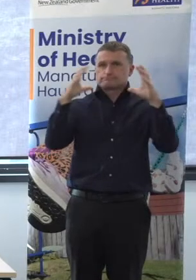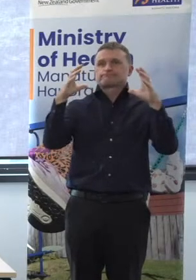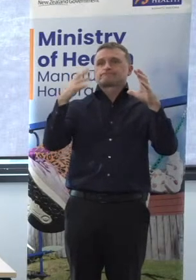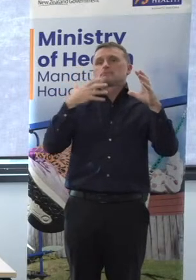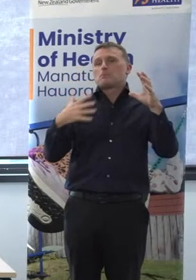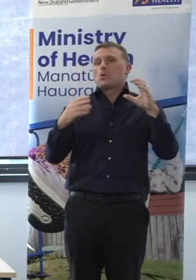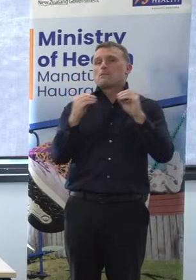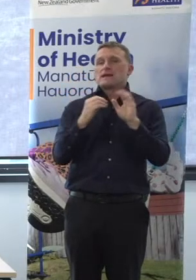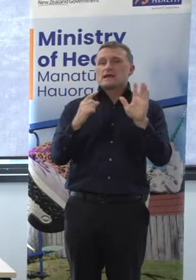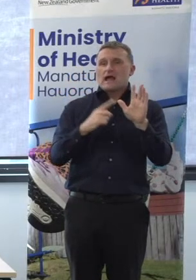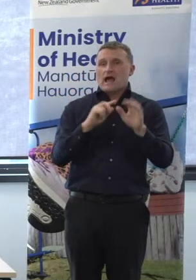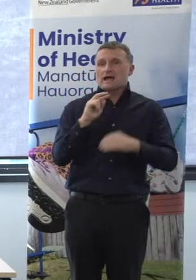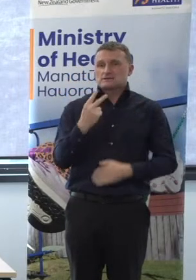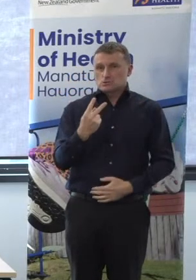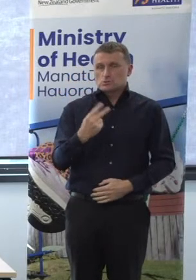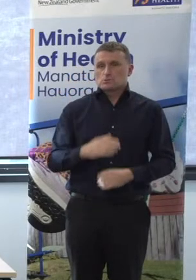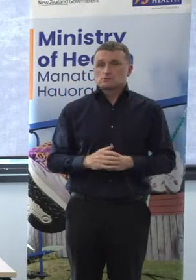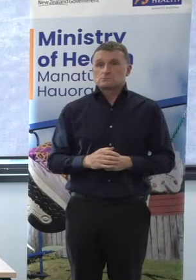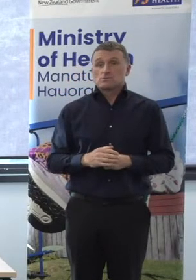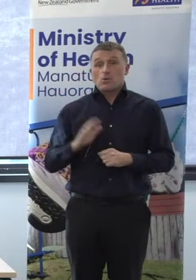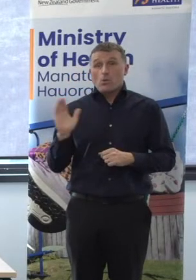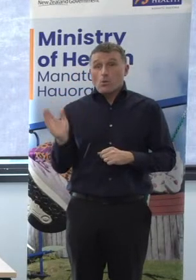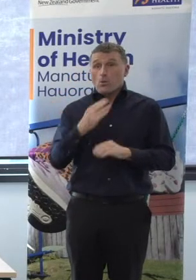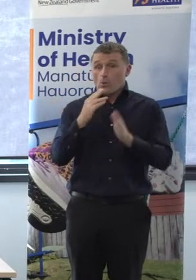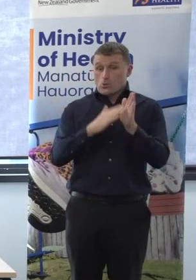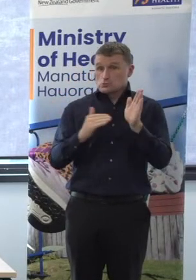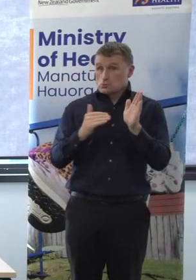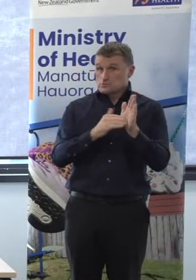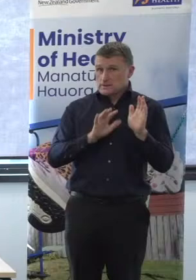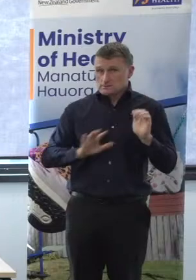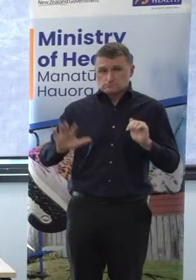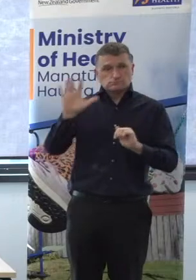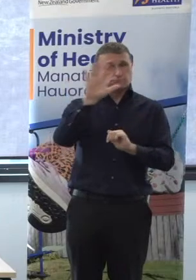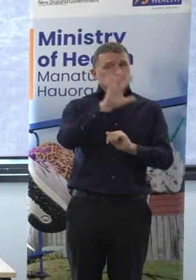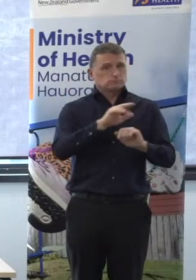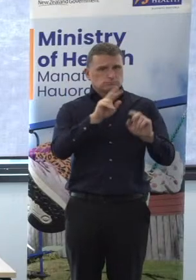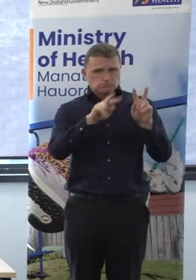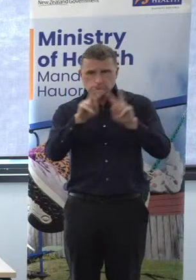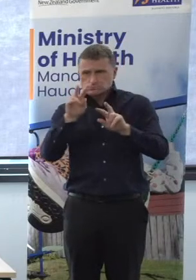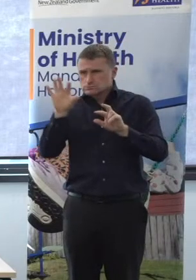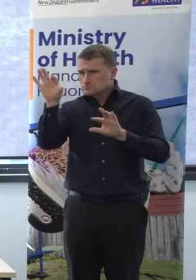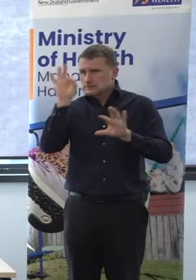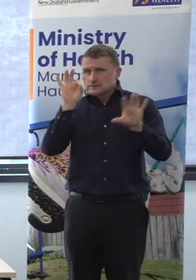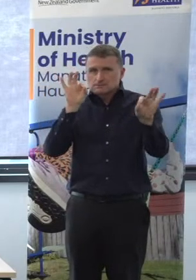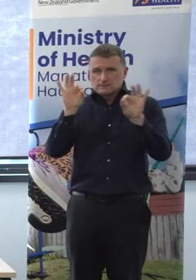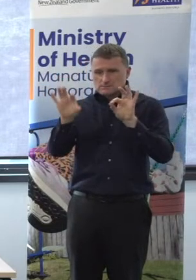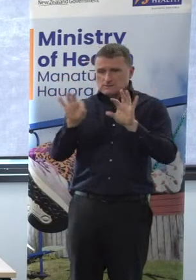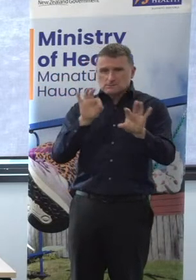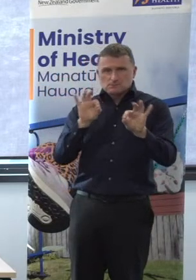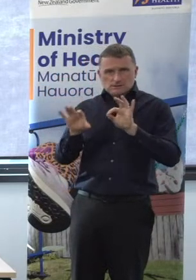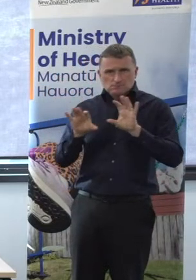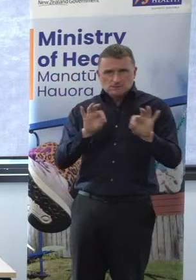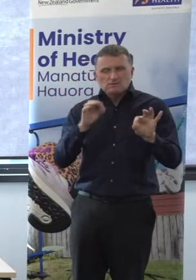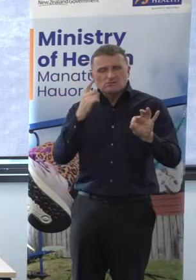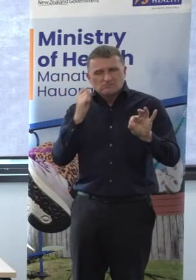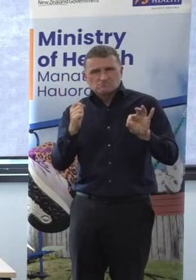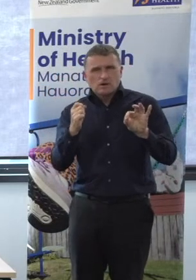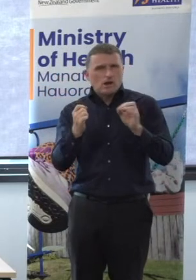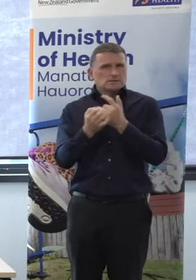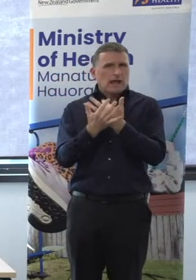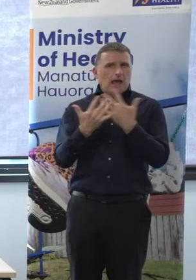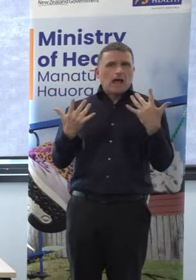So simply put, sampling from across the country informs the proportion of the circulating proportion of circulating variants in New Zealand, and